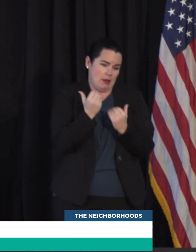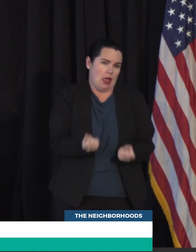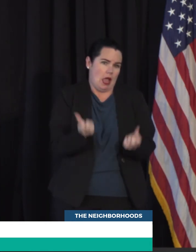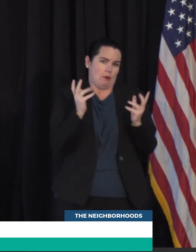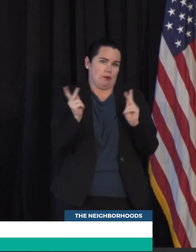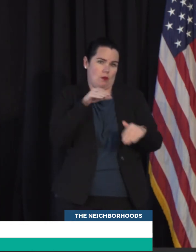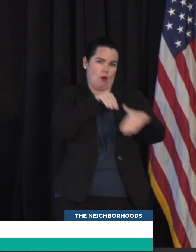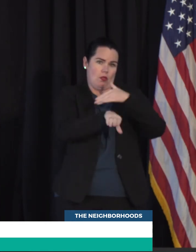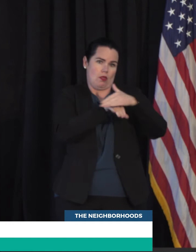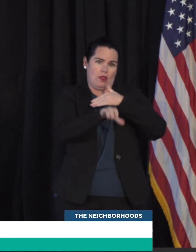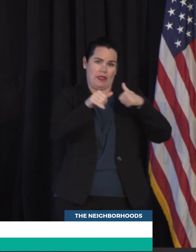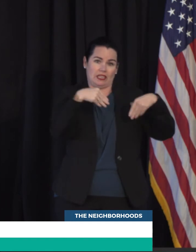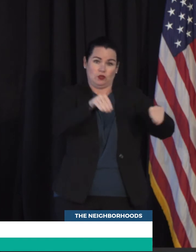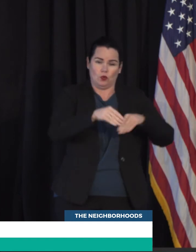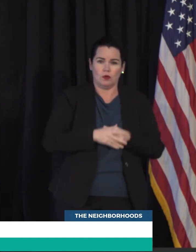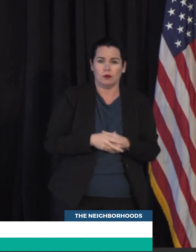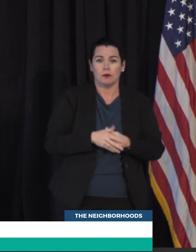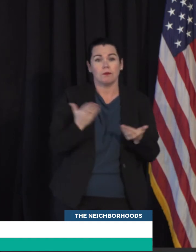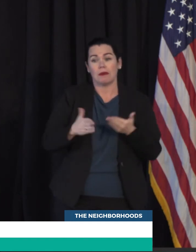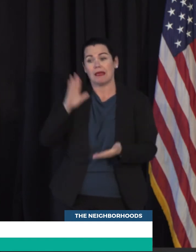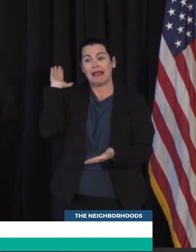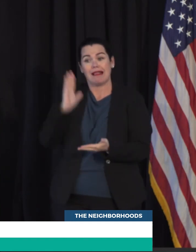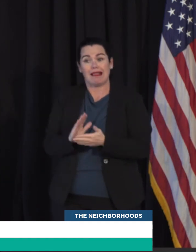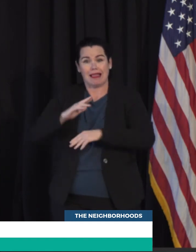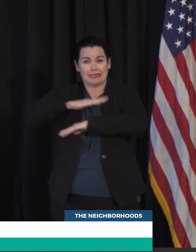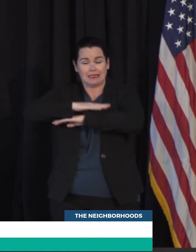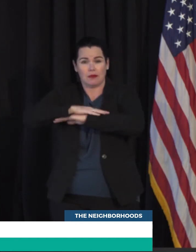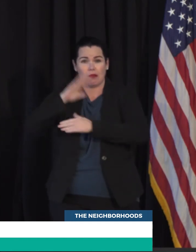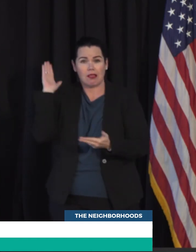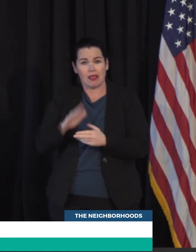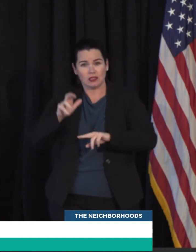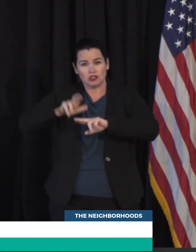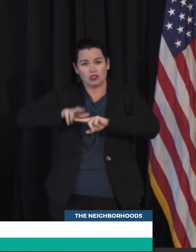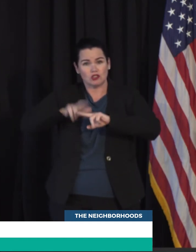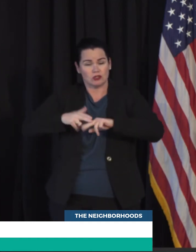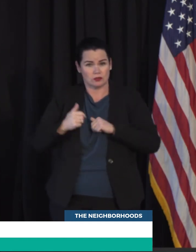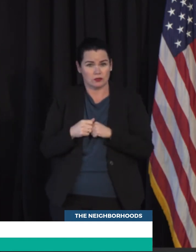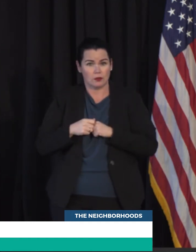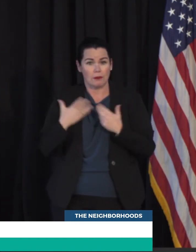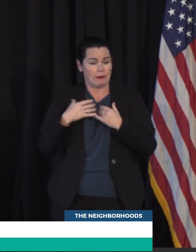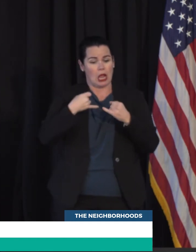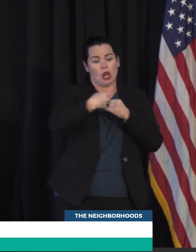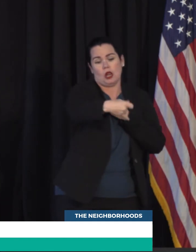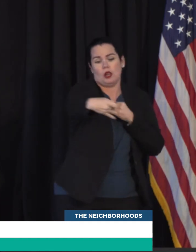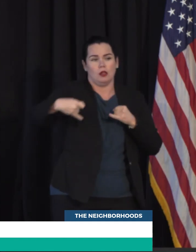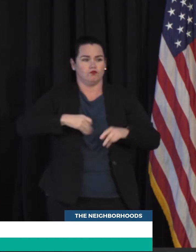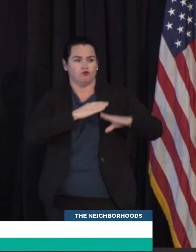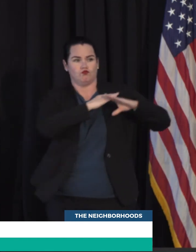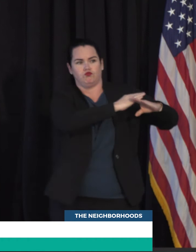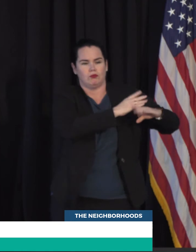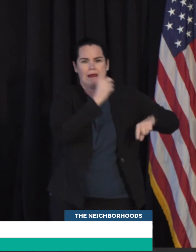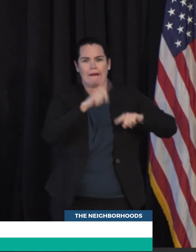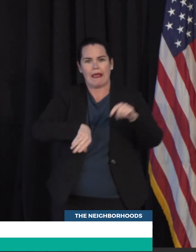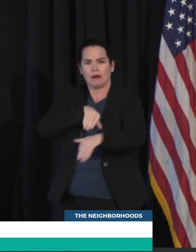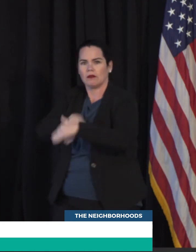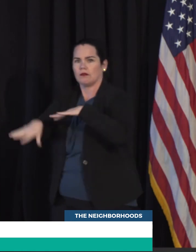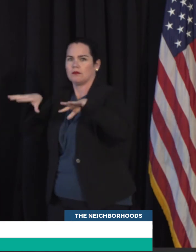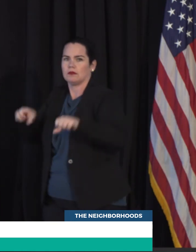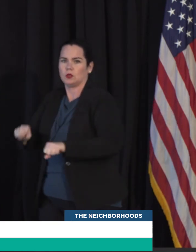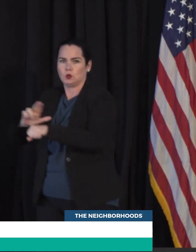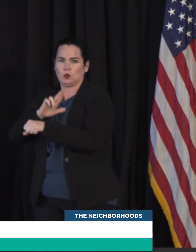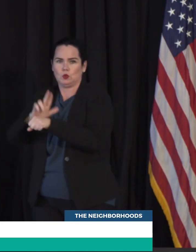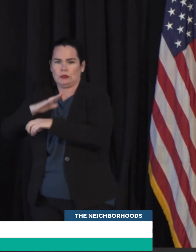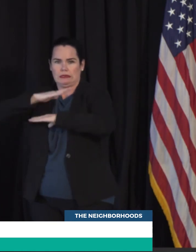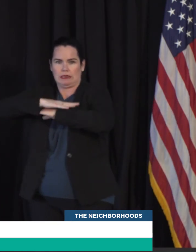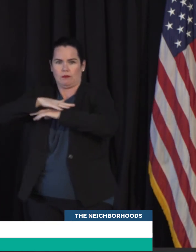removing tables and seating, roping them off so that customers may not linger, allowing for outside pickup or